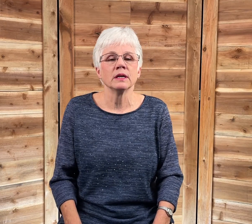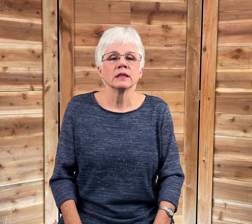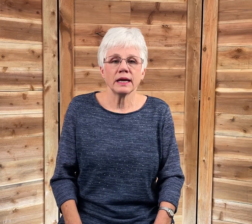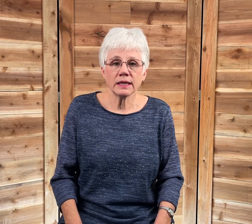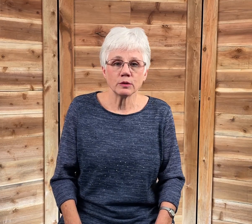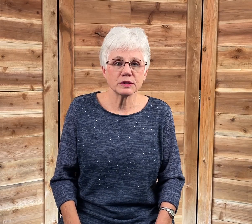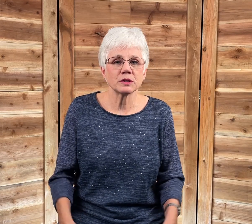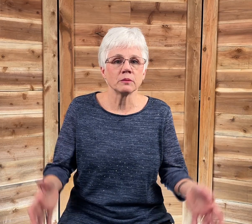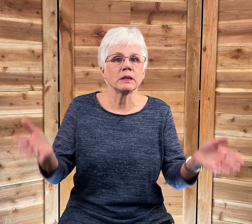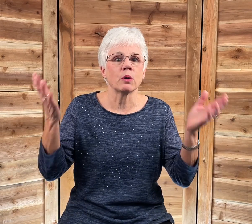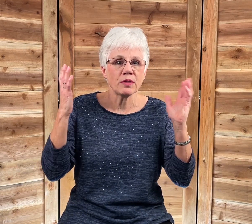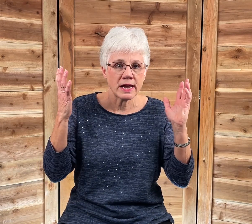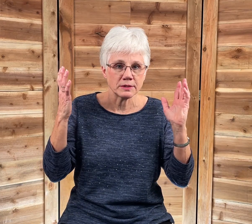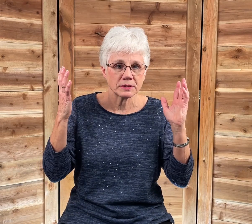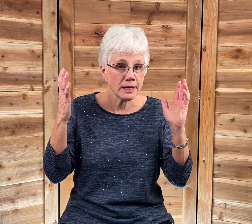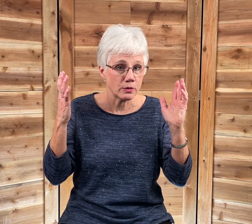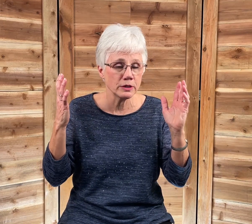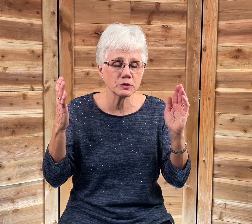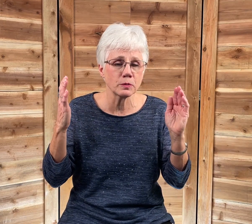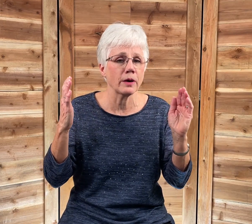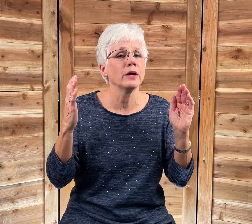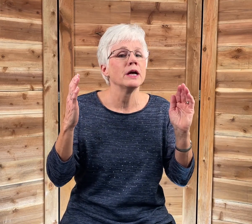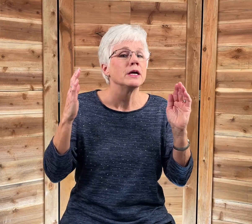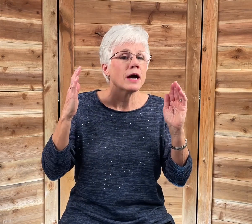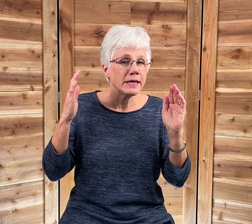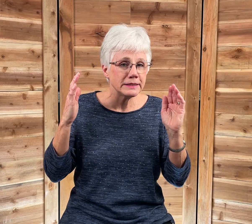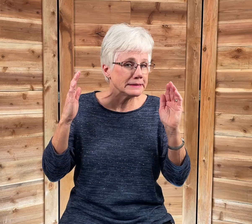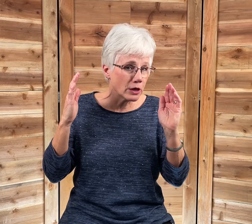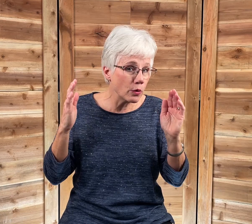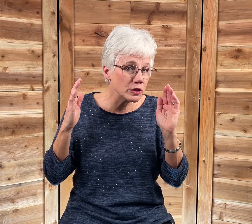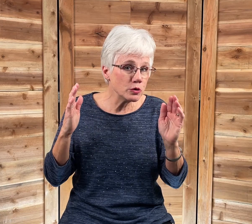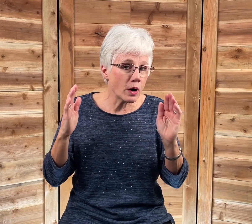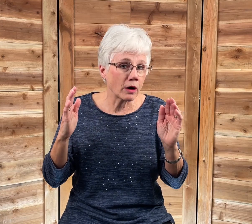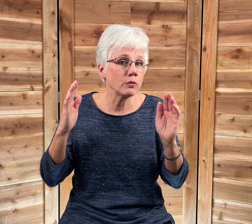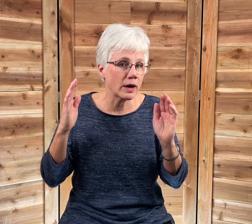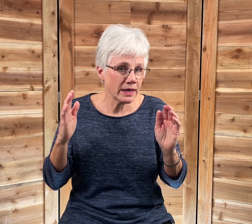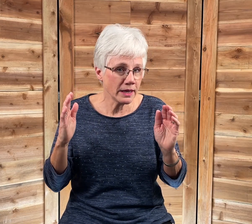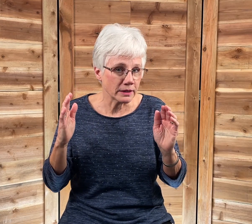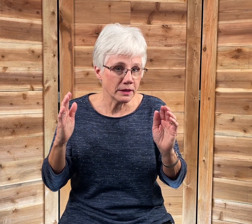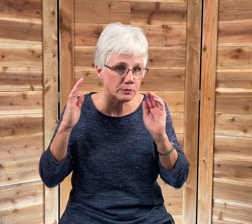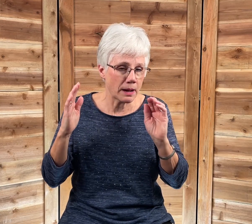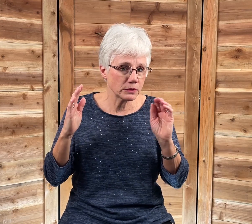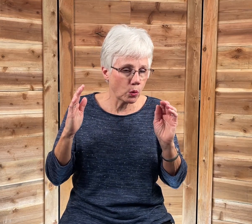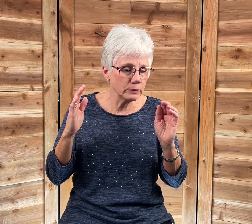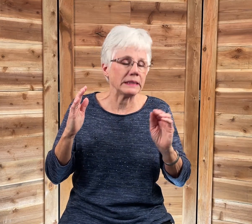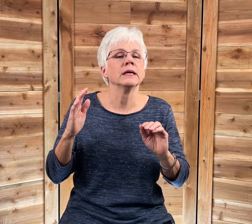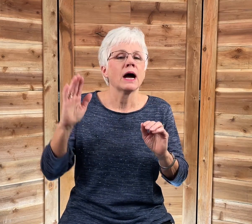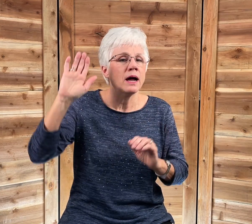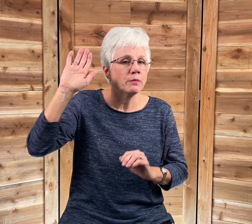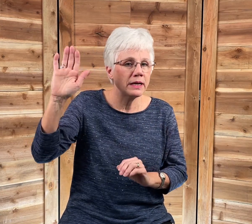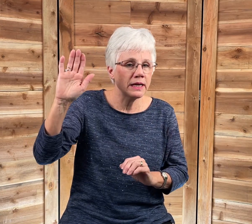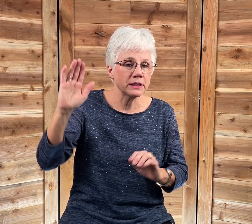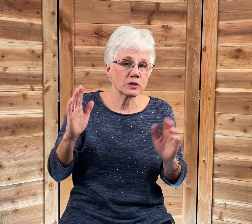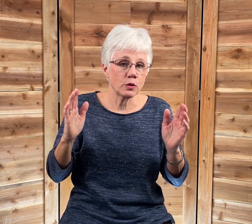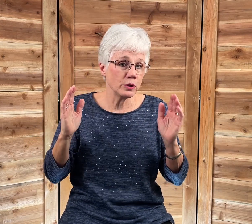something. Lighthouse is going to be both hands. Now, here's where I know that you are right-handed. Your mom told me.